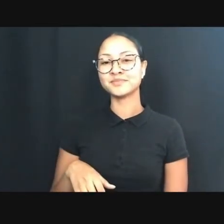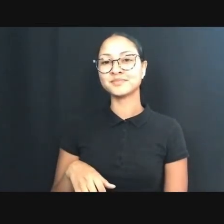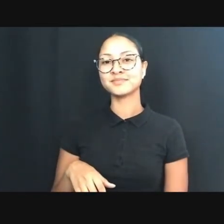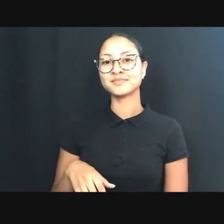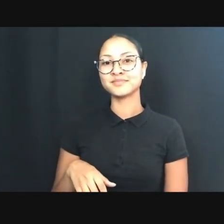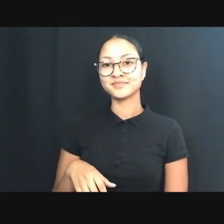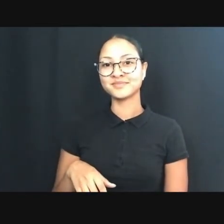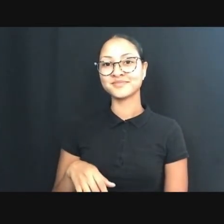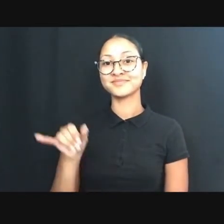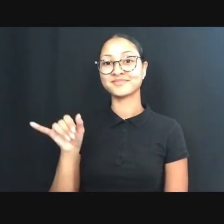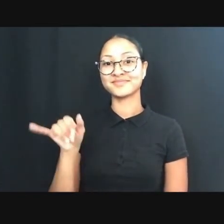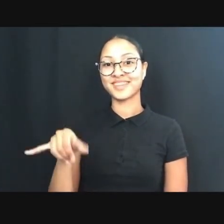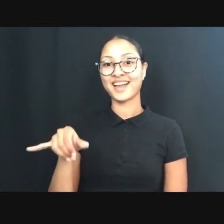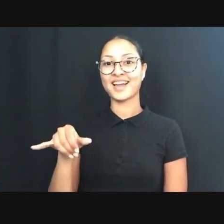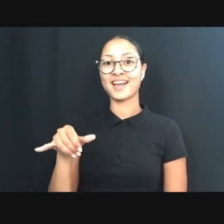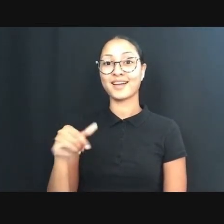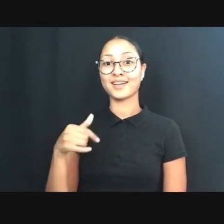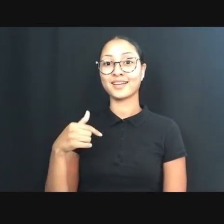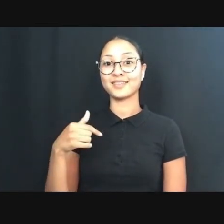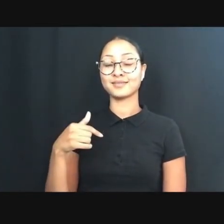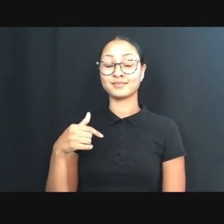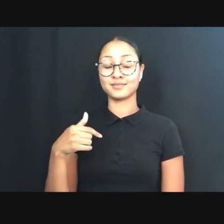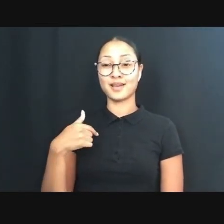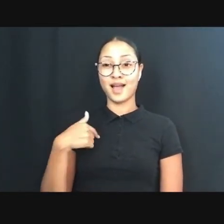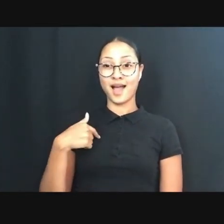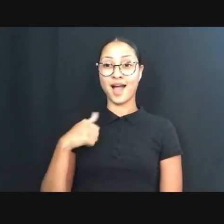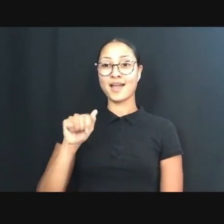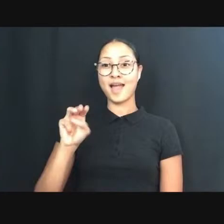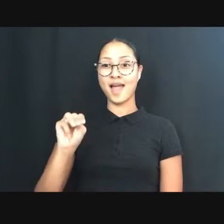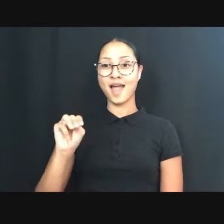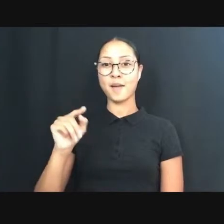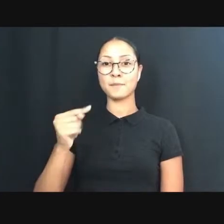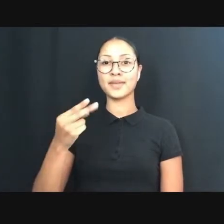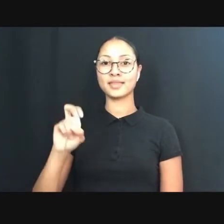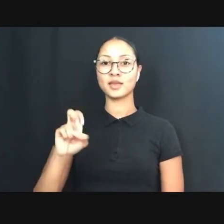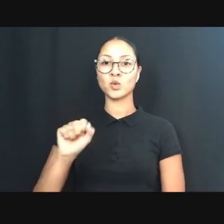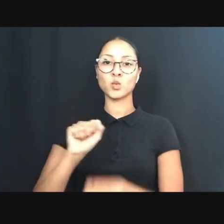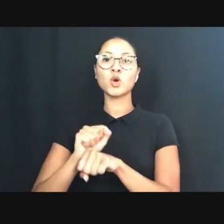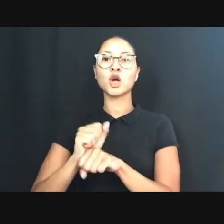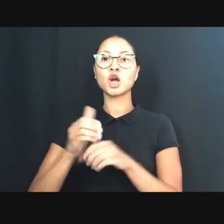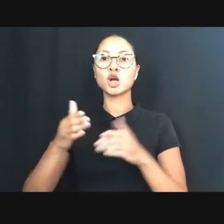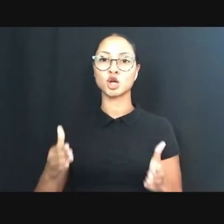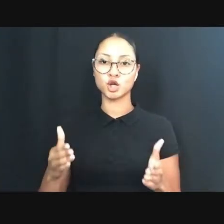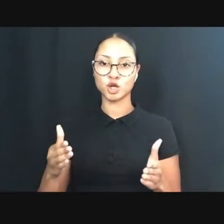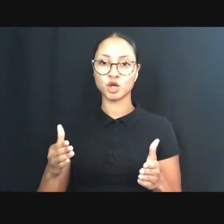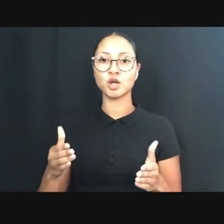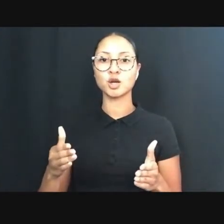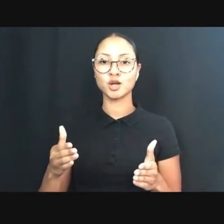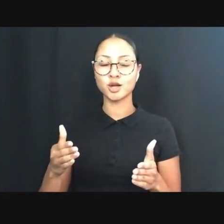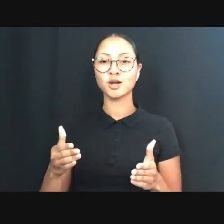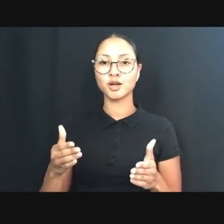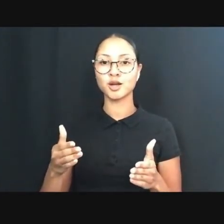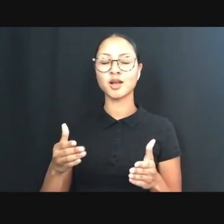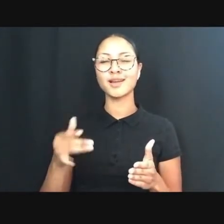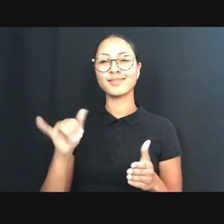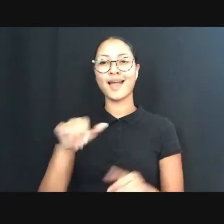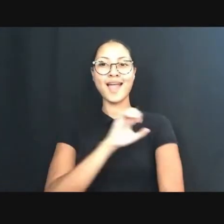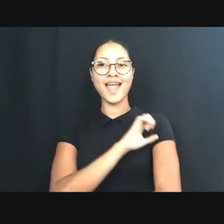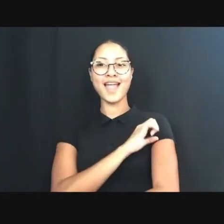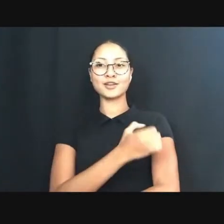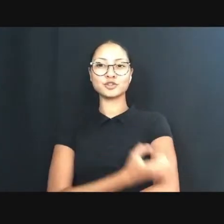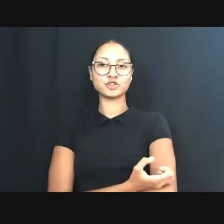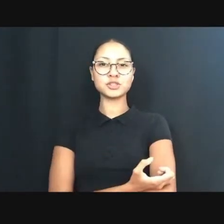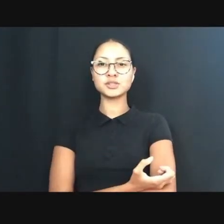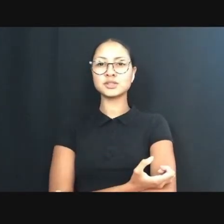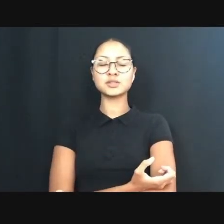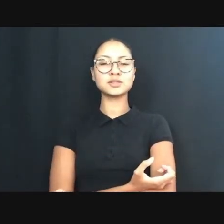the worker. I am the worker for Ashe Dance Theater Collective, which is it's an energy that exists outside of me, but